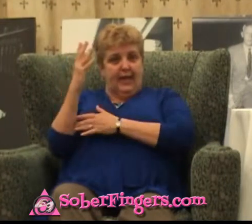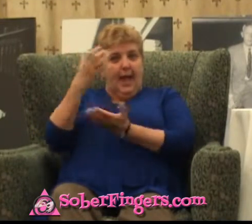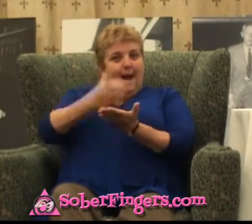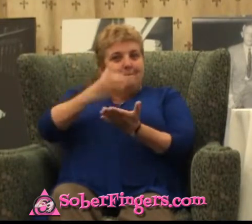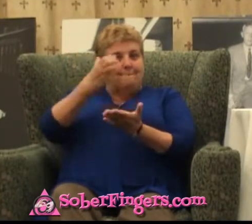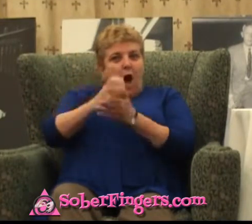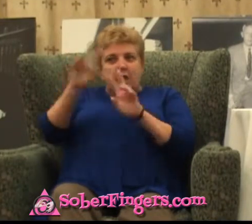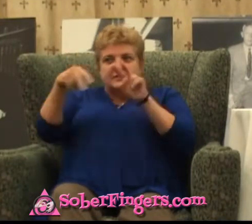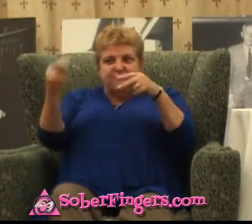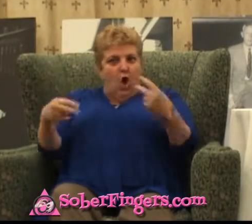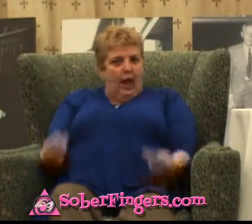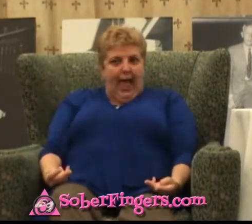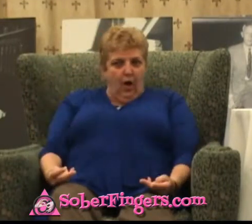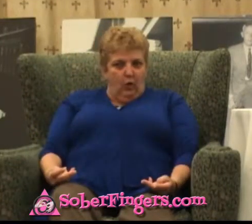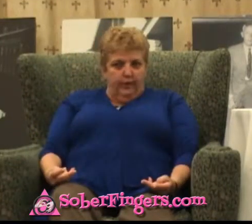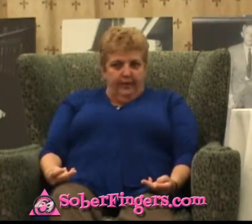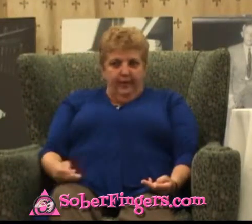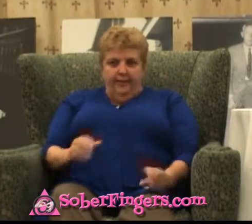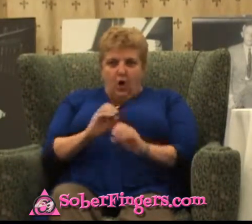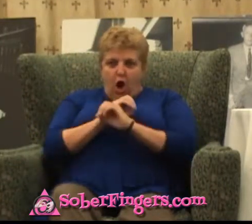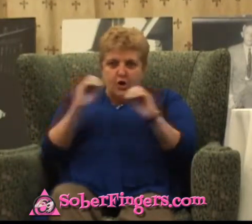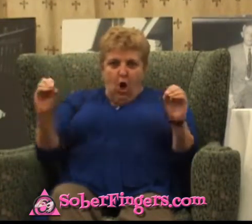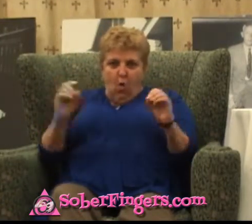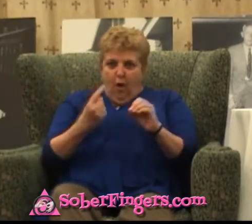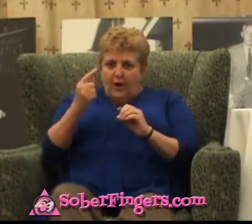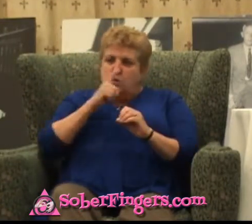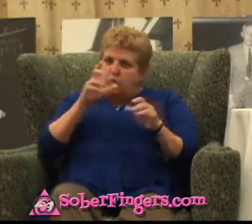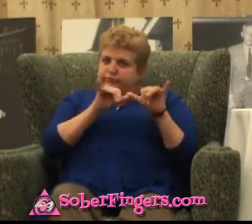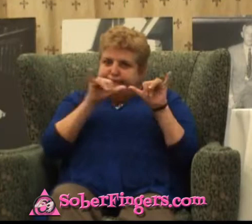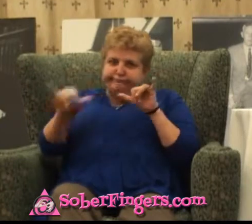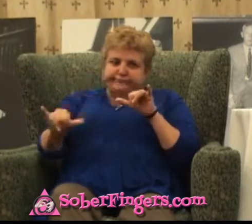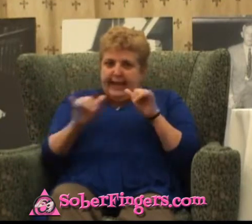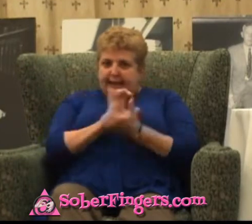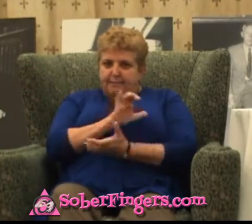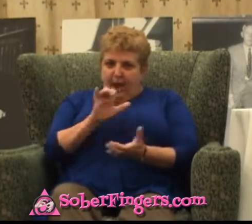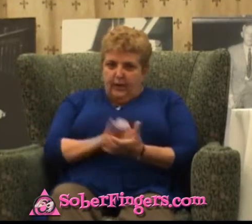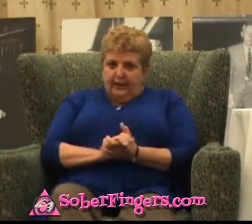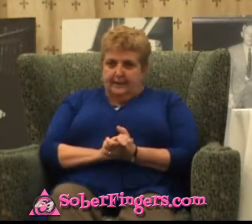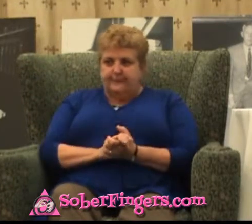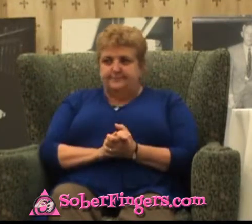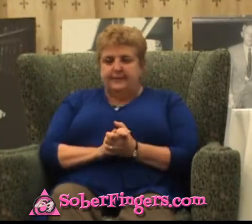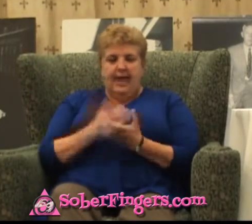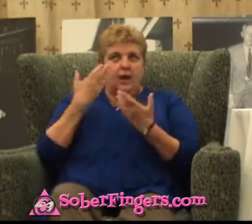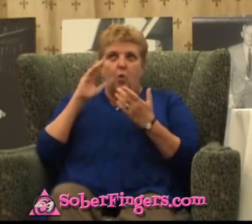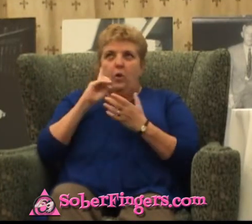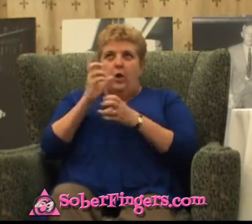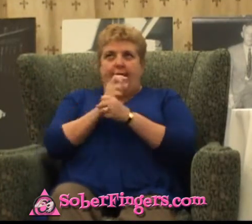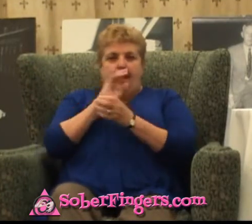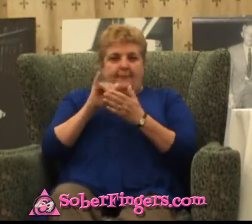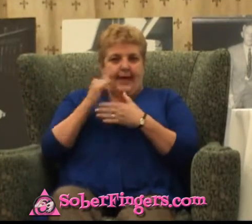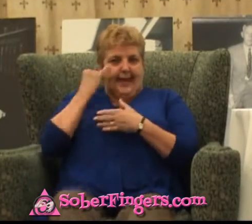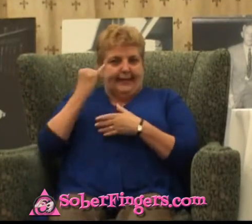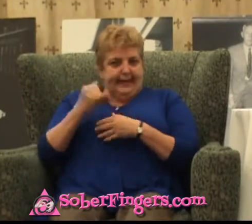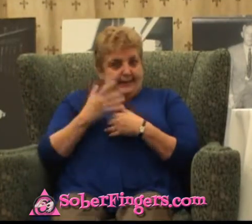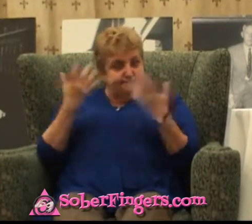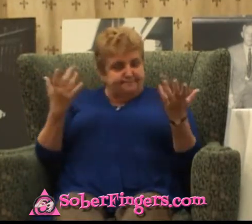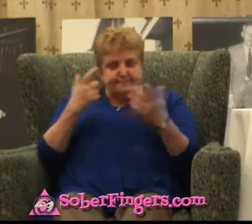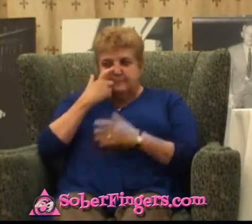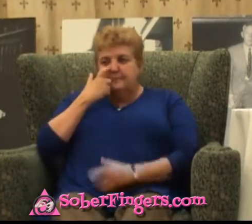So, you know, I really do not know where I got this idea. And my